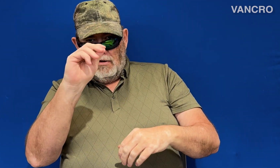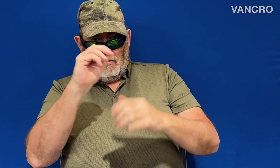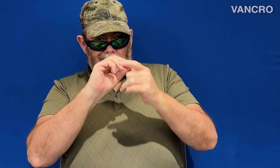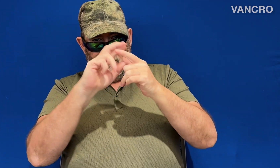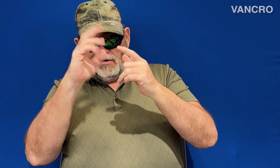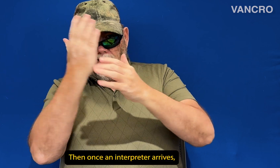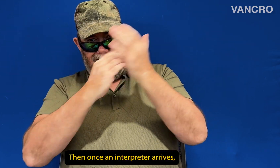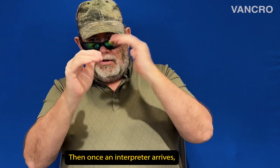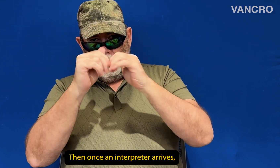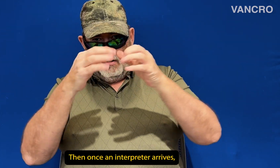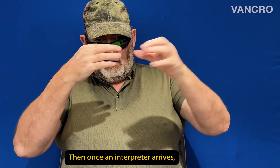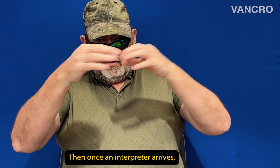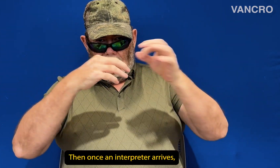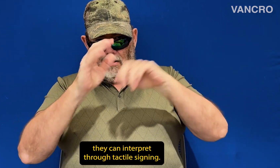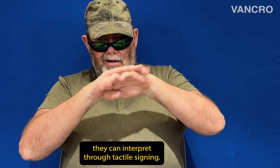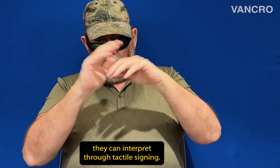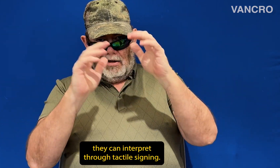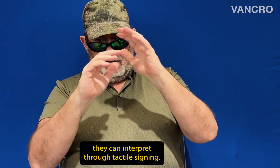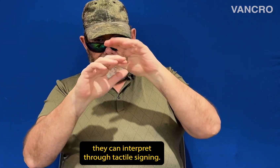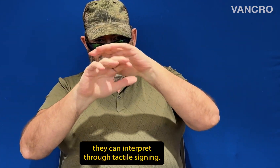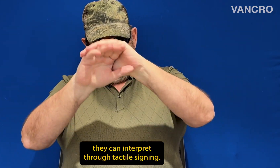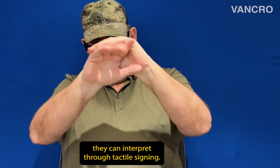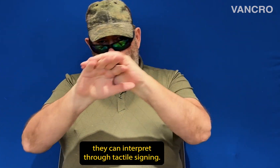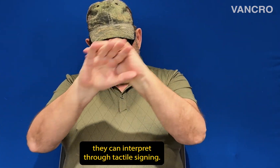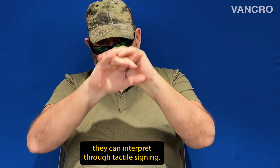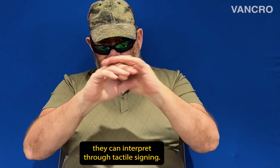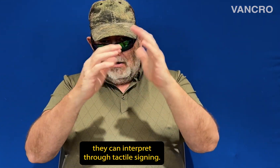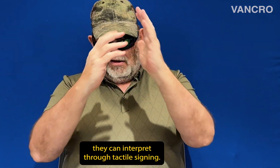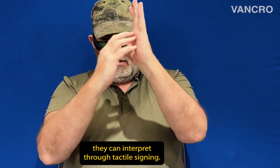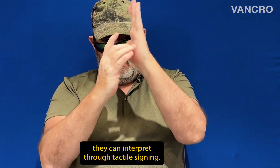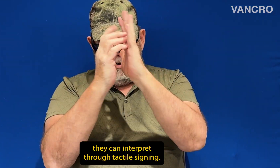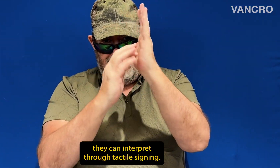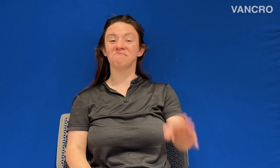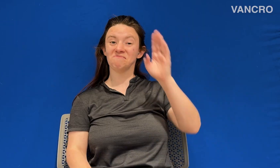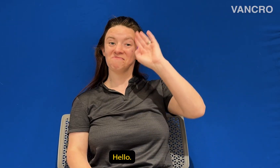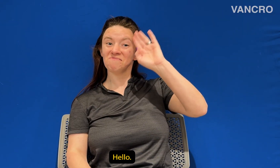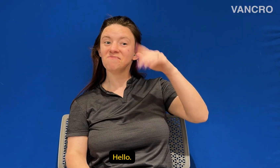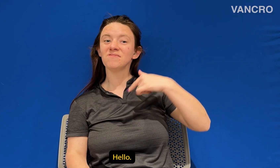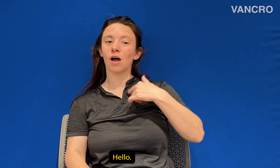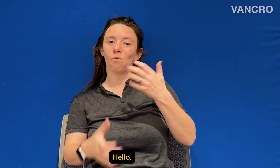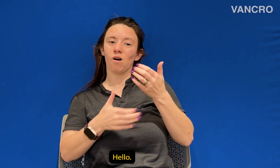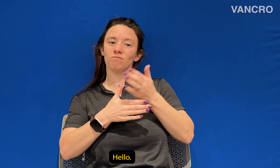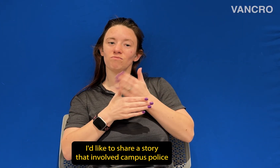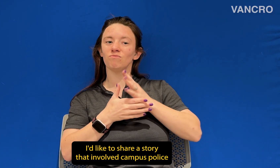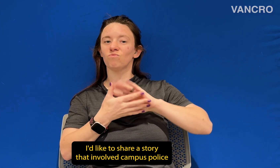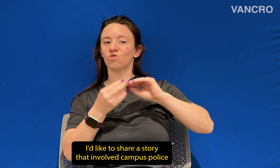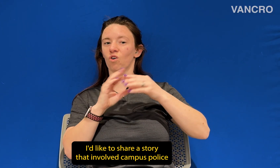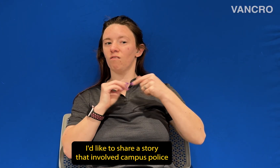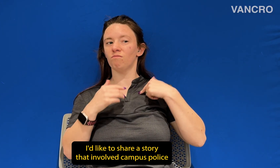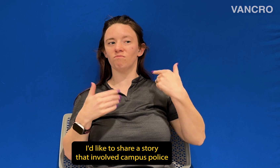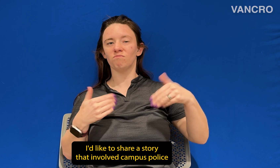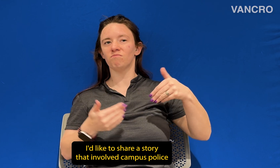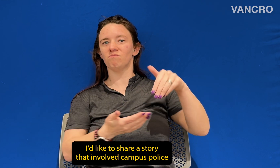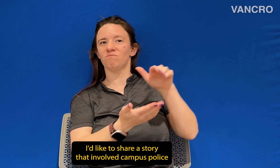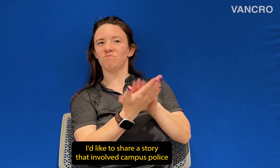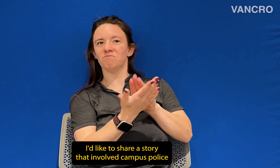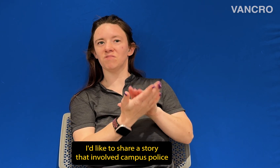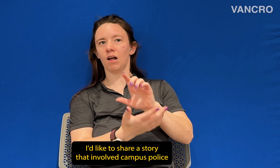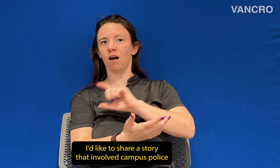Then, once an interpreter arrives, they can interpret through tactile signing. Hello. I'd like to share a story that involved